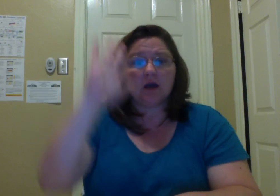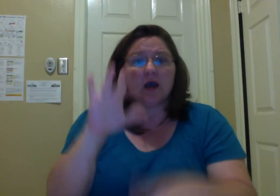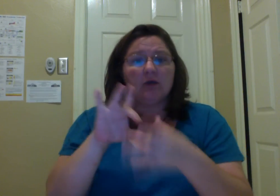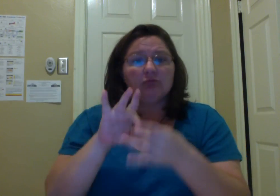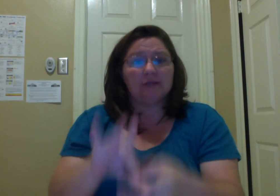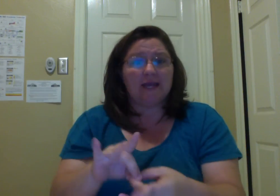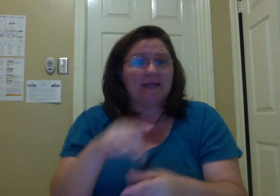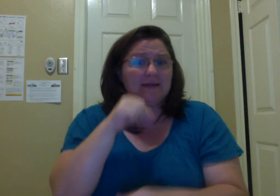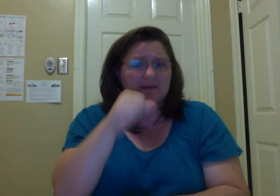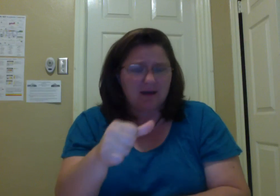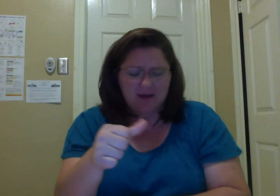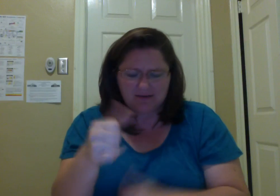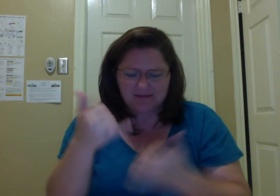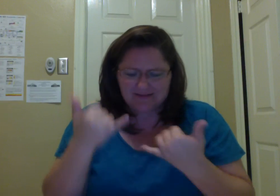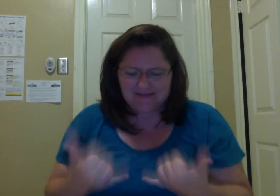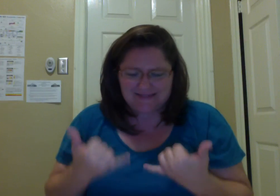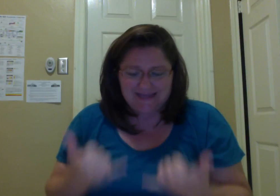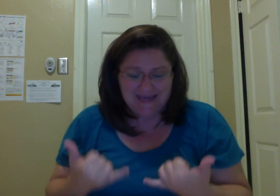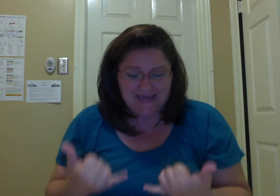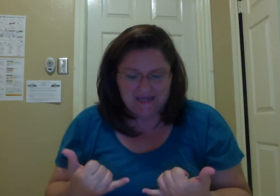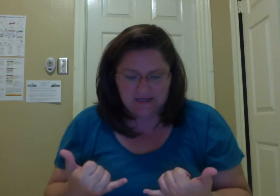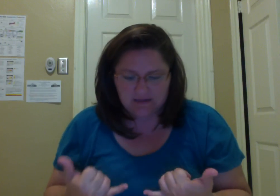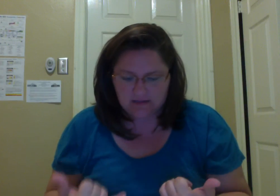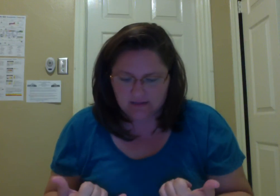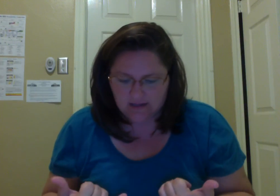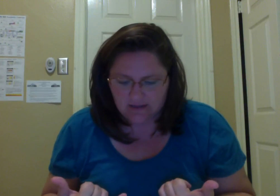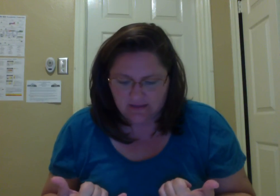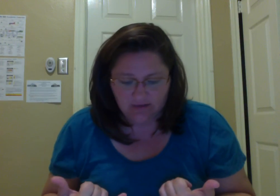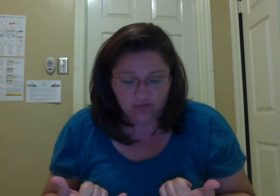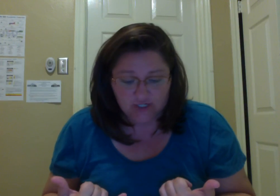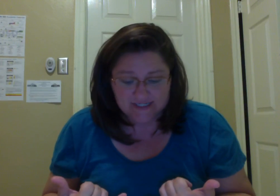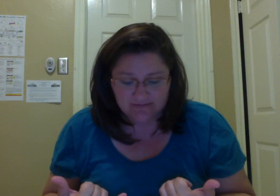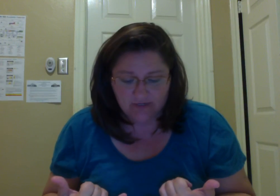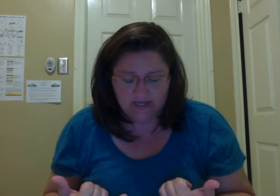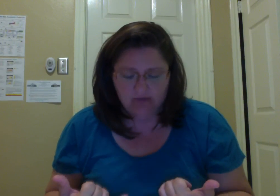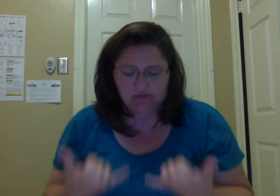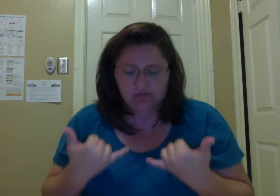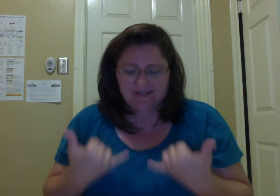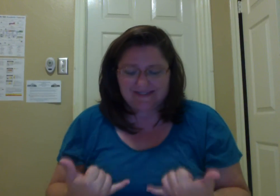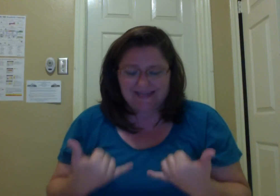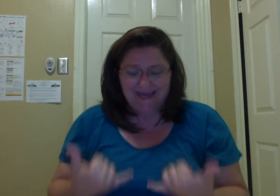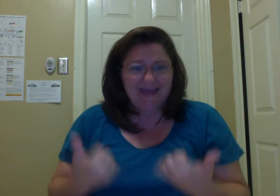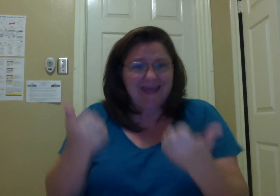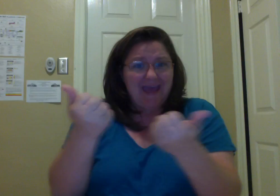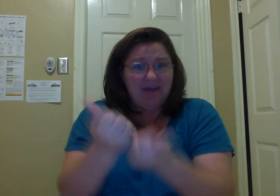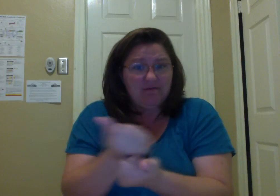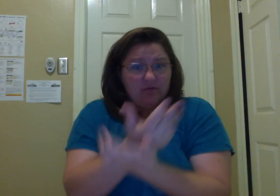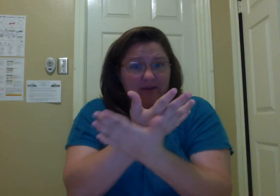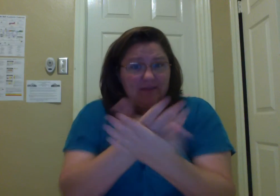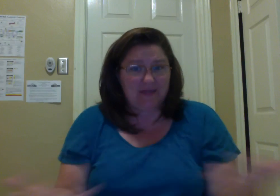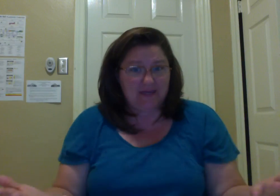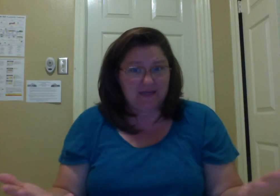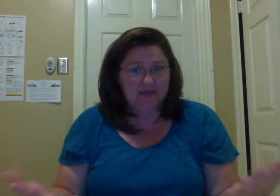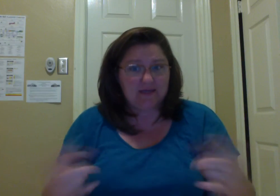God related not. Today, things are different now. So today, everything